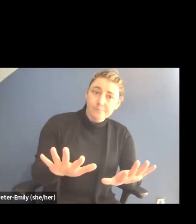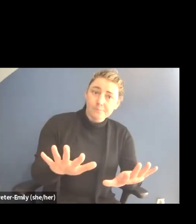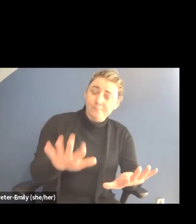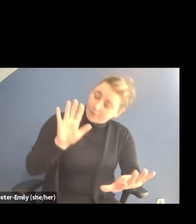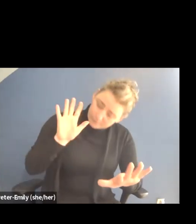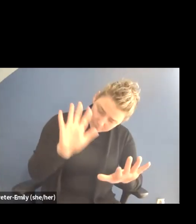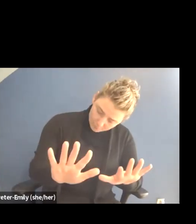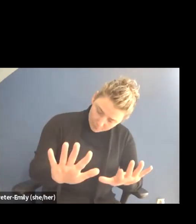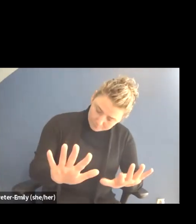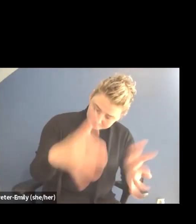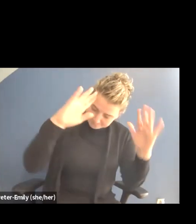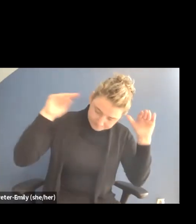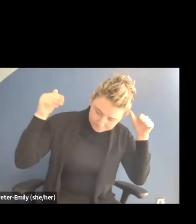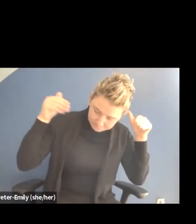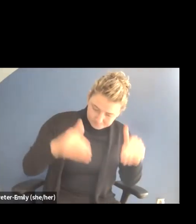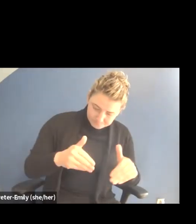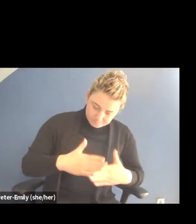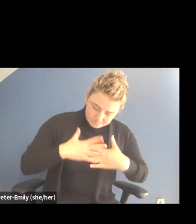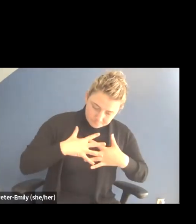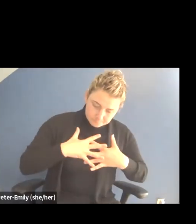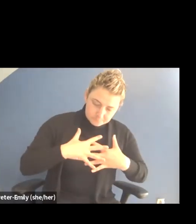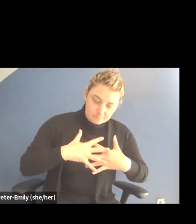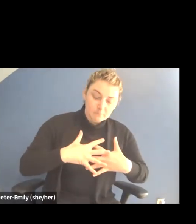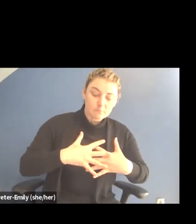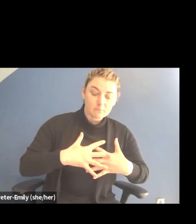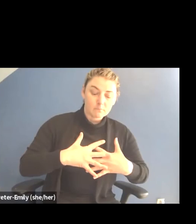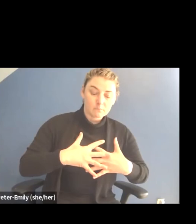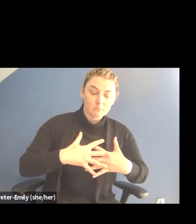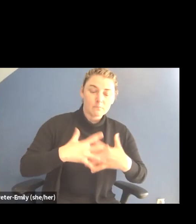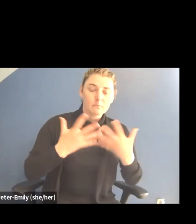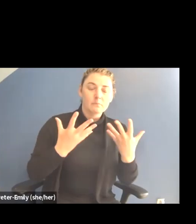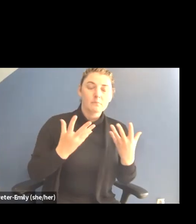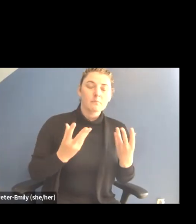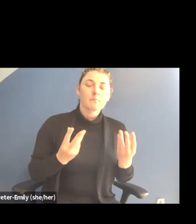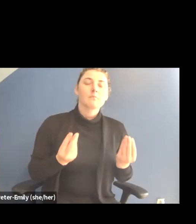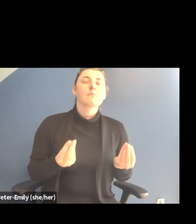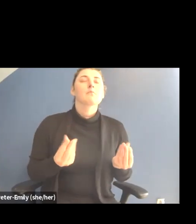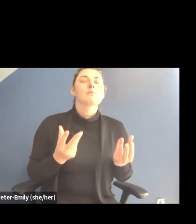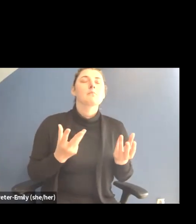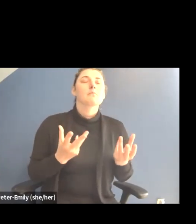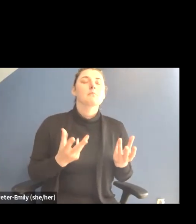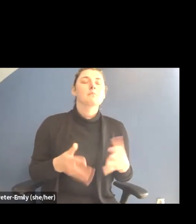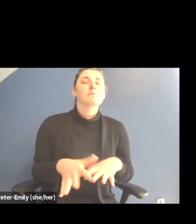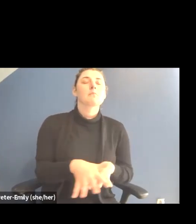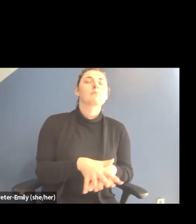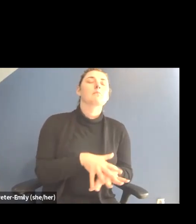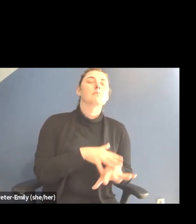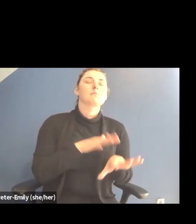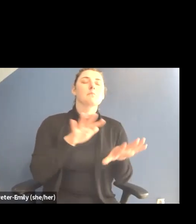slow down, breathe softly, slowly,